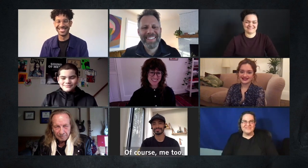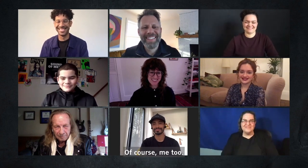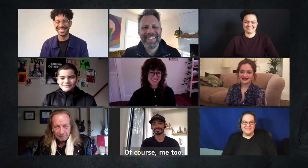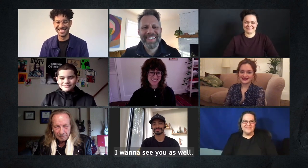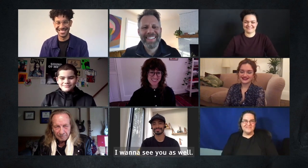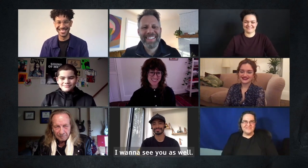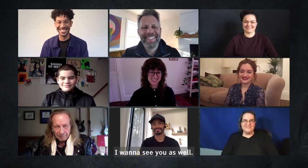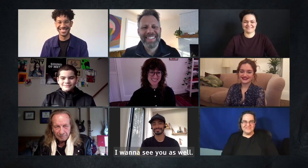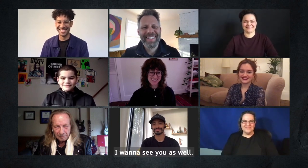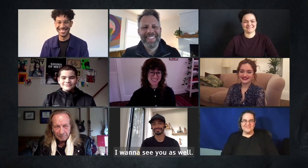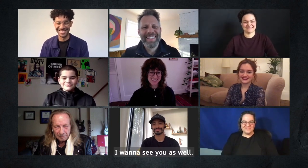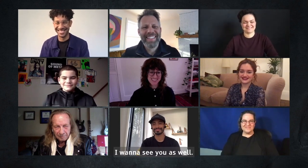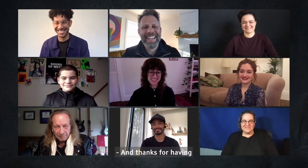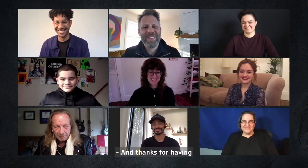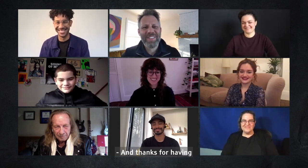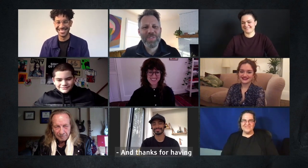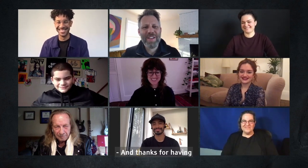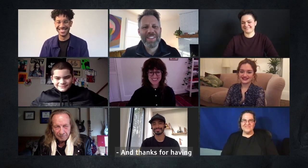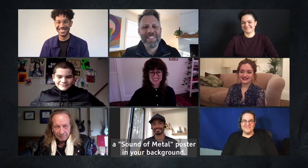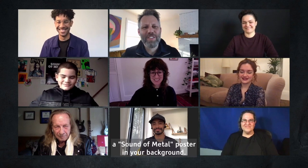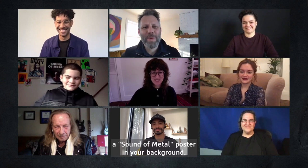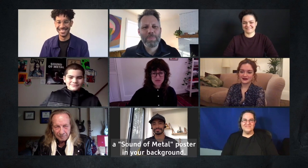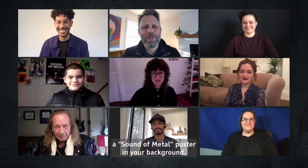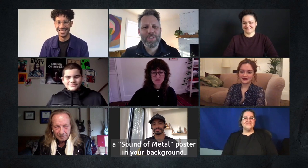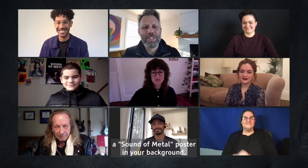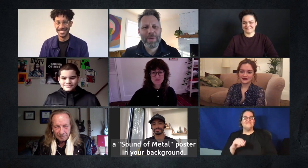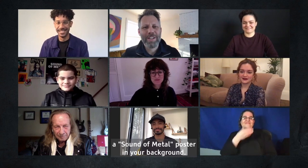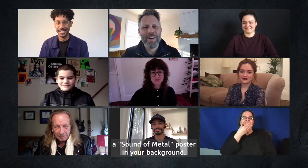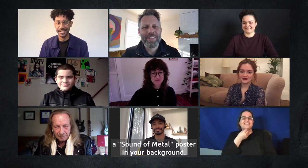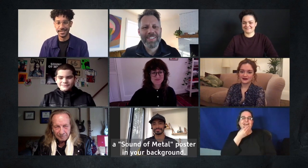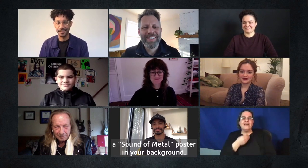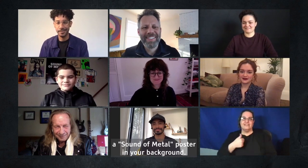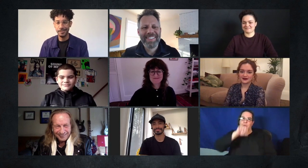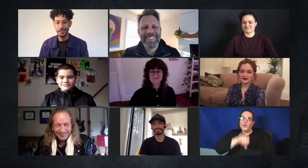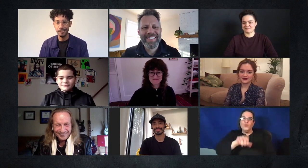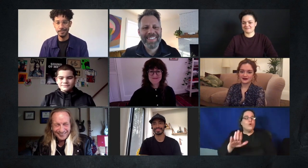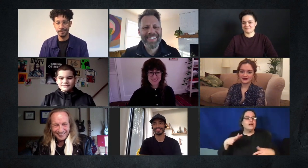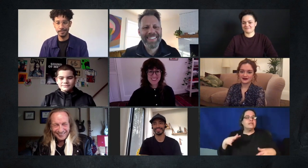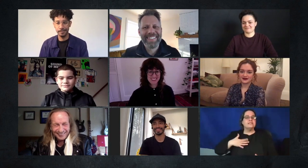course. No, me too. I want to see you as well. And thanks for having a Sound of Metal poster in your background.